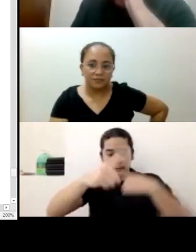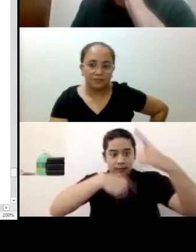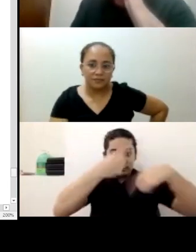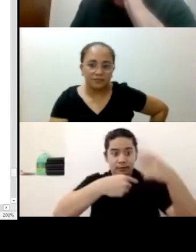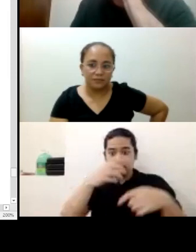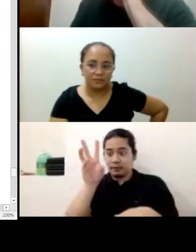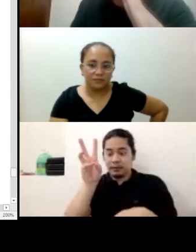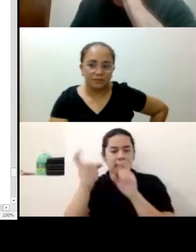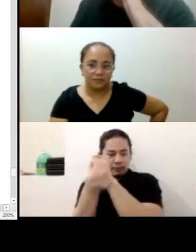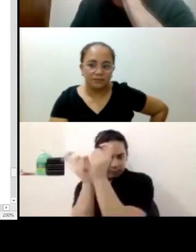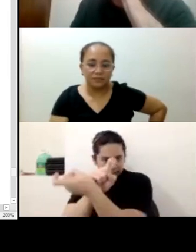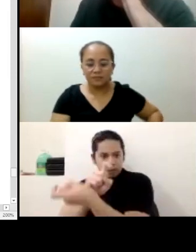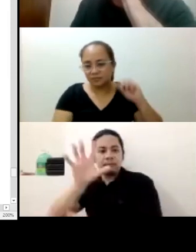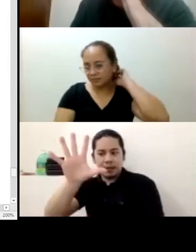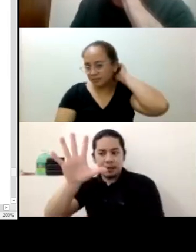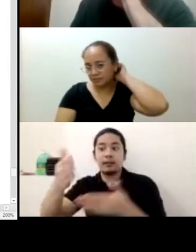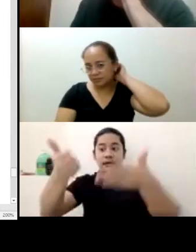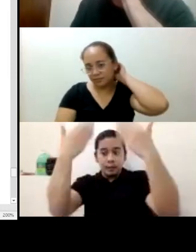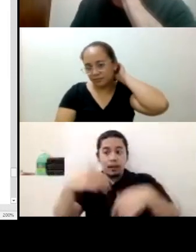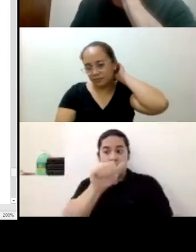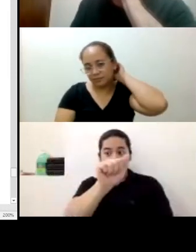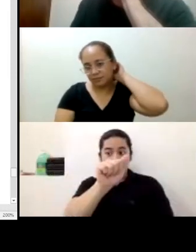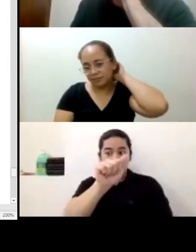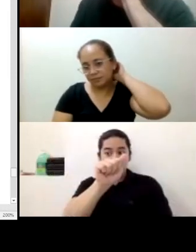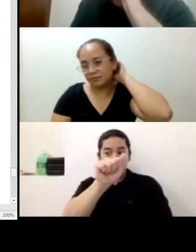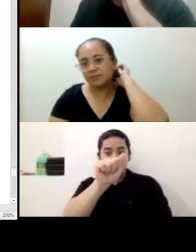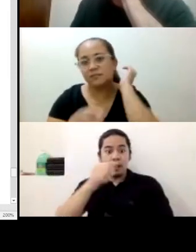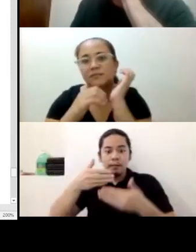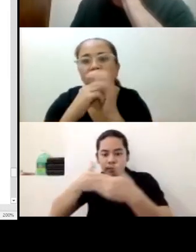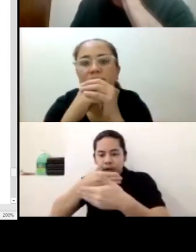would be if I changed it to 5.